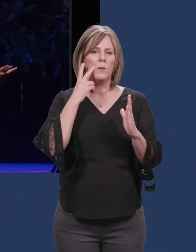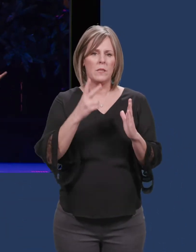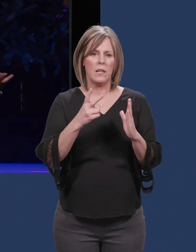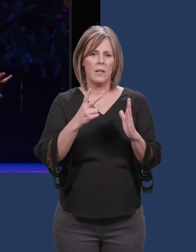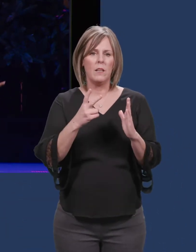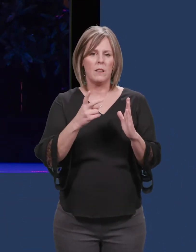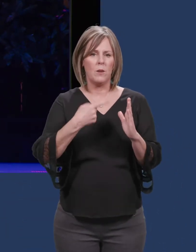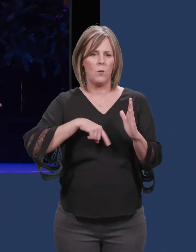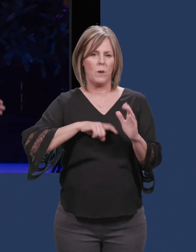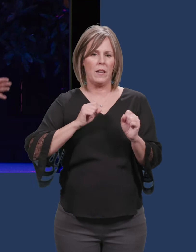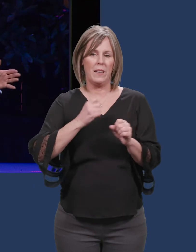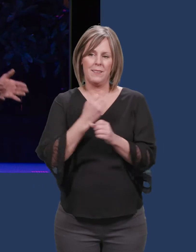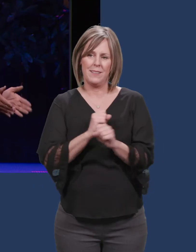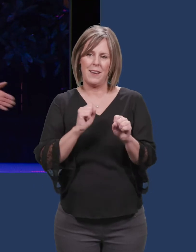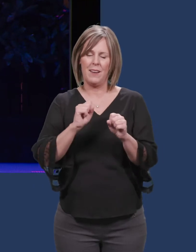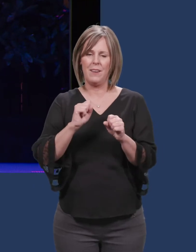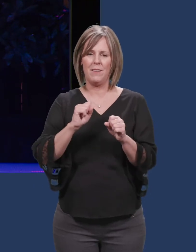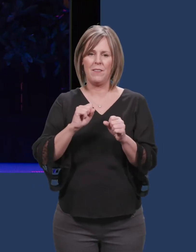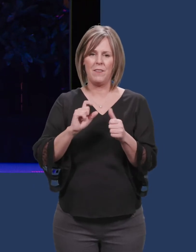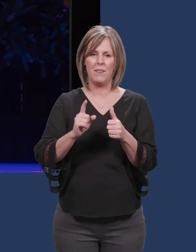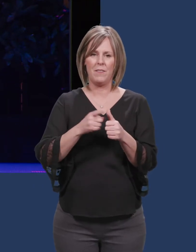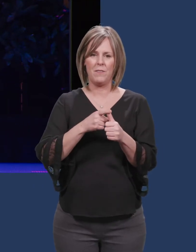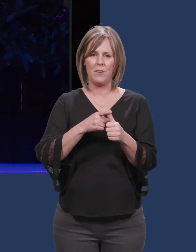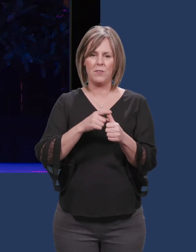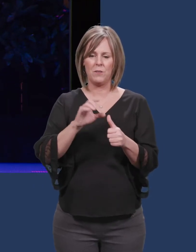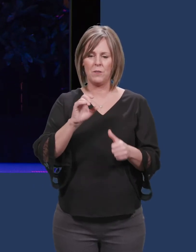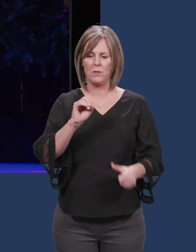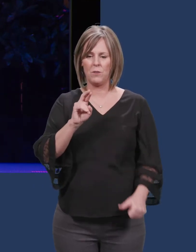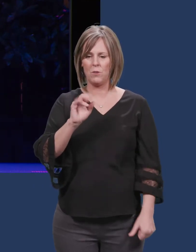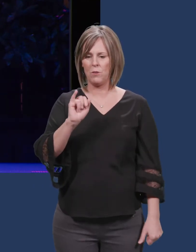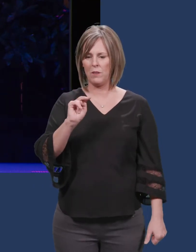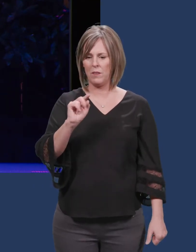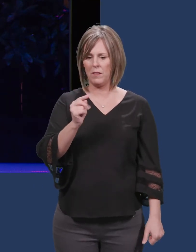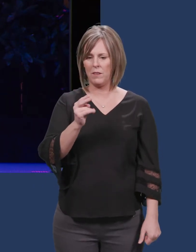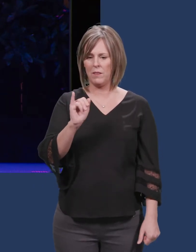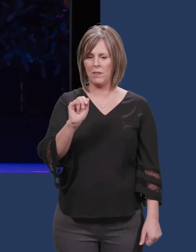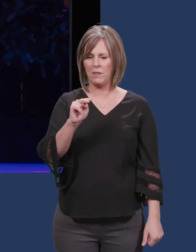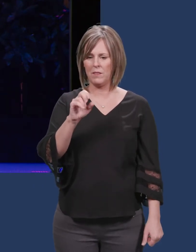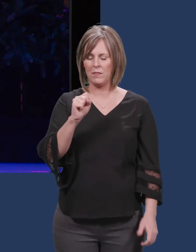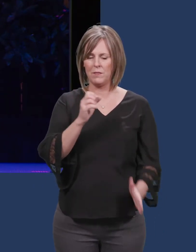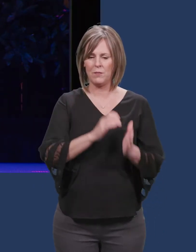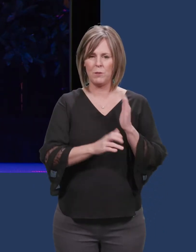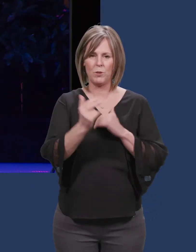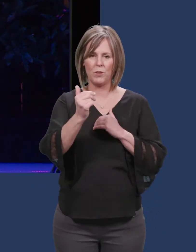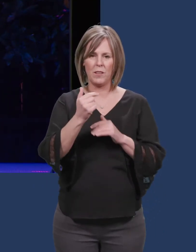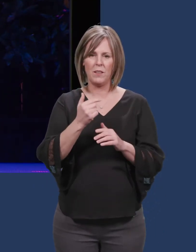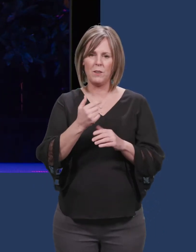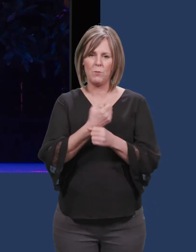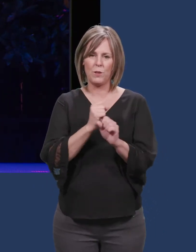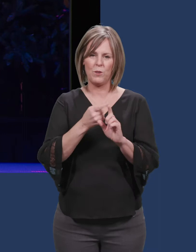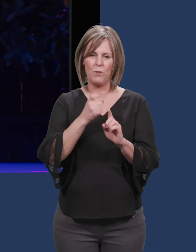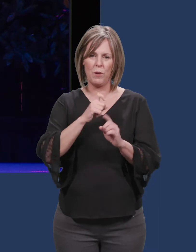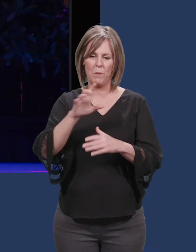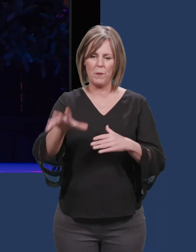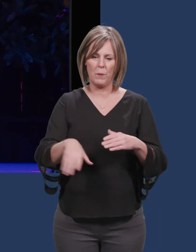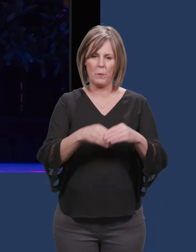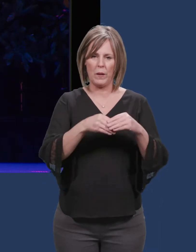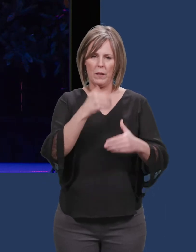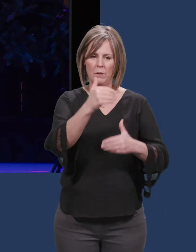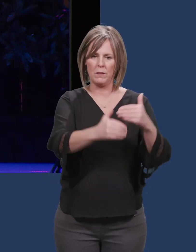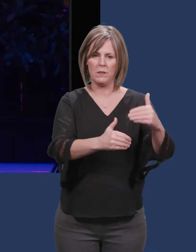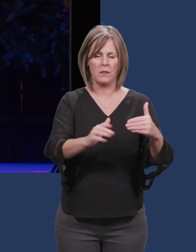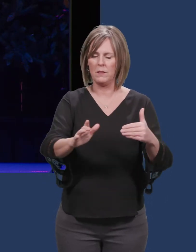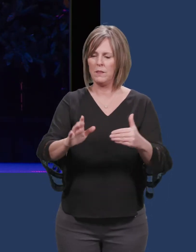We can rescue 1 Corinthians 13 from the wedding service and give it the power that God wants it to have in our